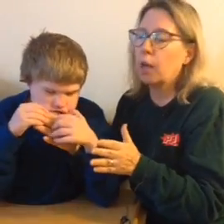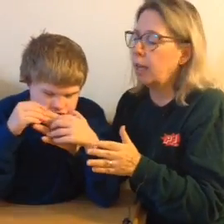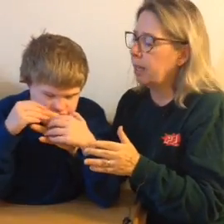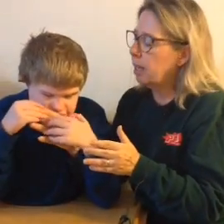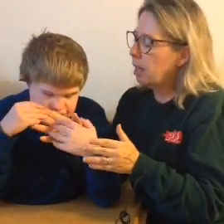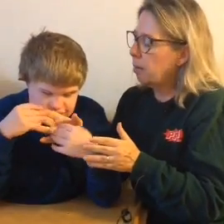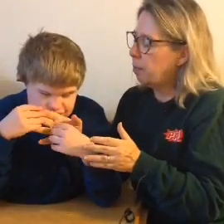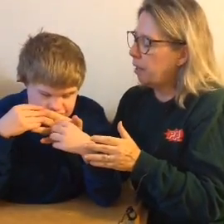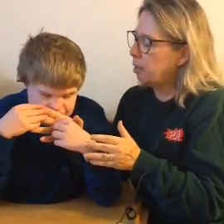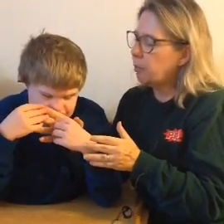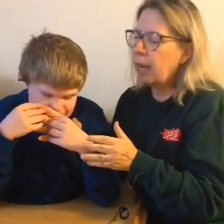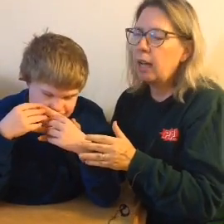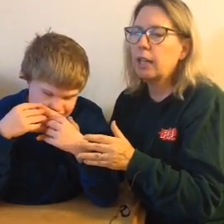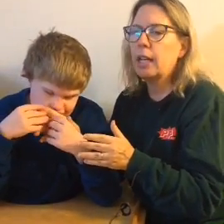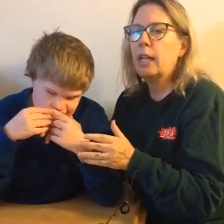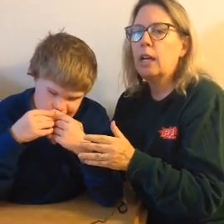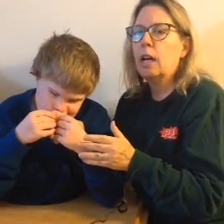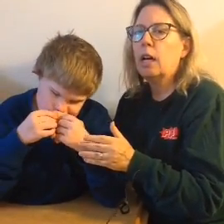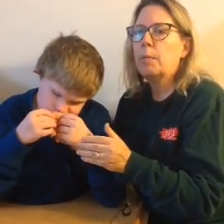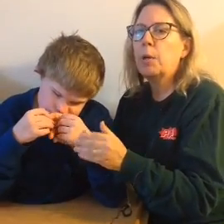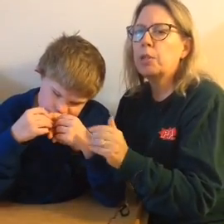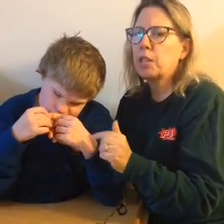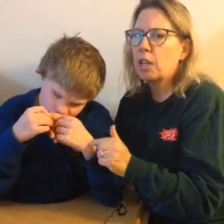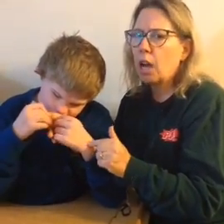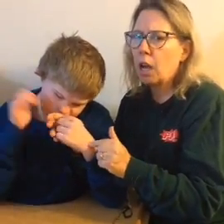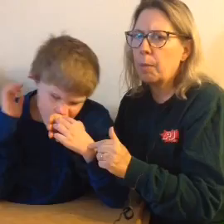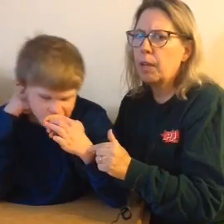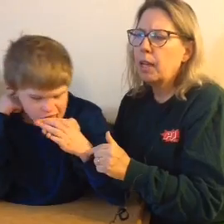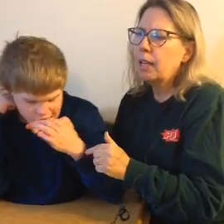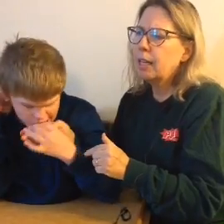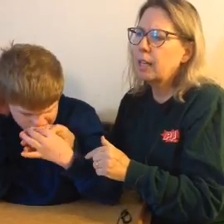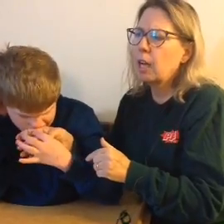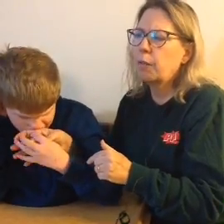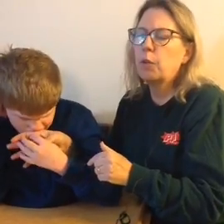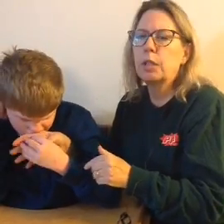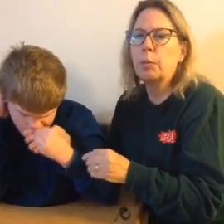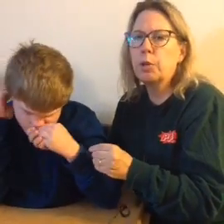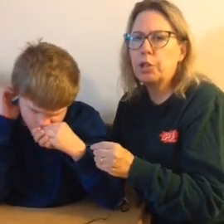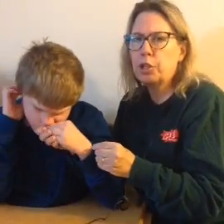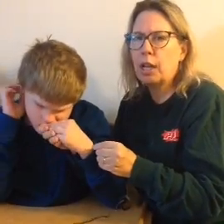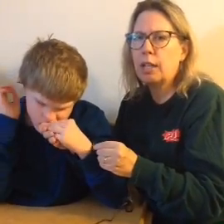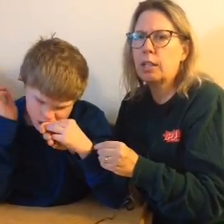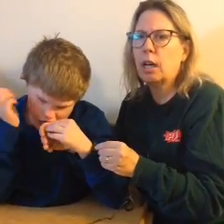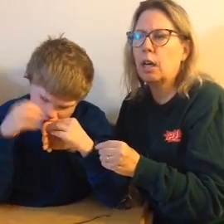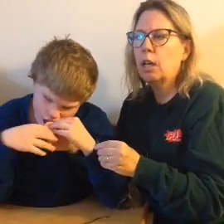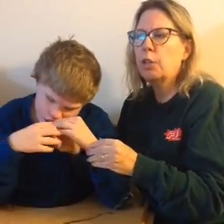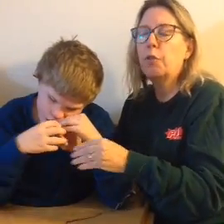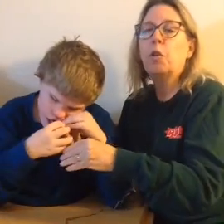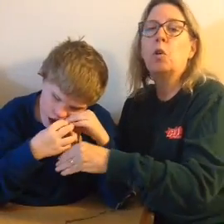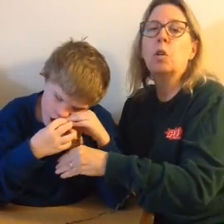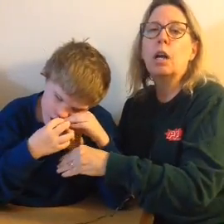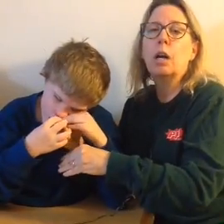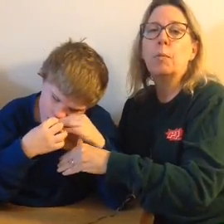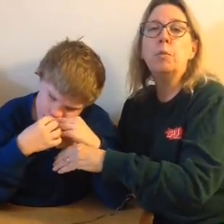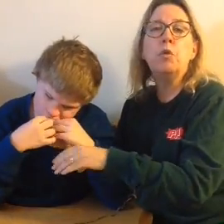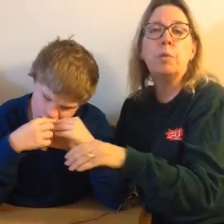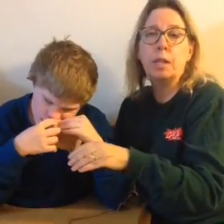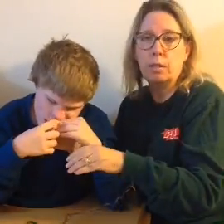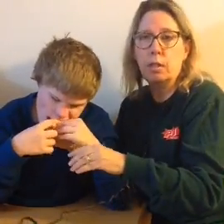swaying, but in reality, most of the time, he cannot fully appreciate the full movements of